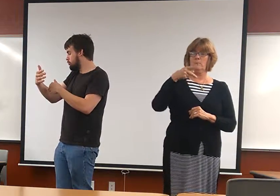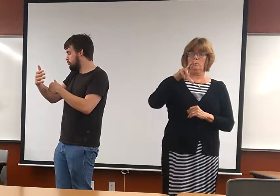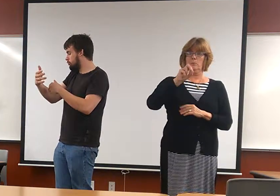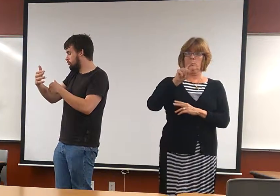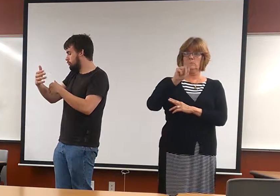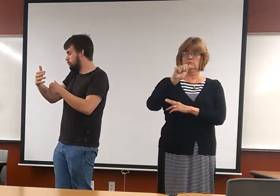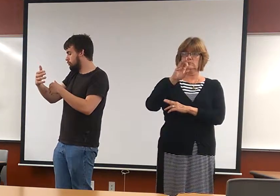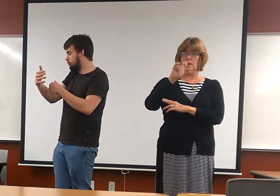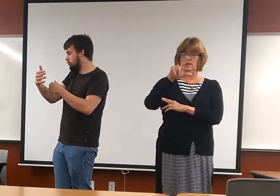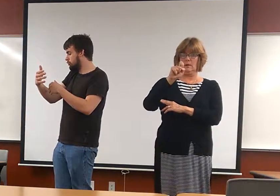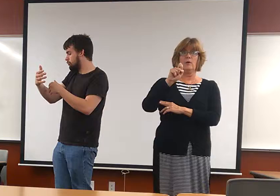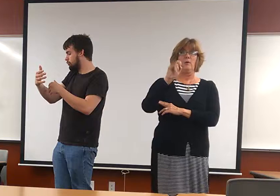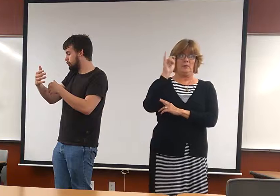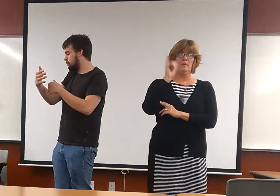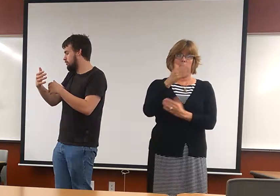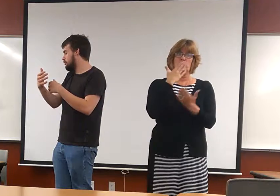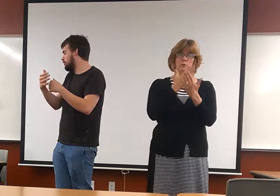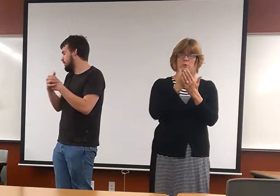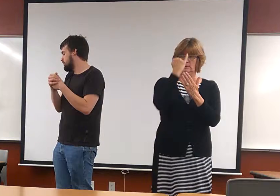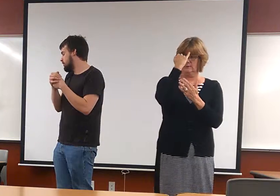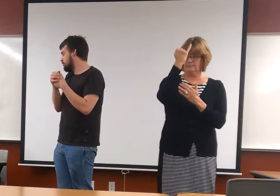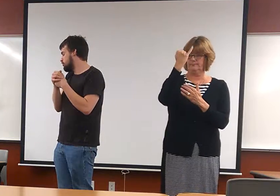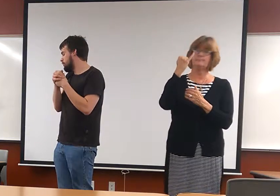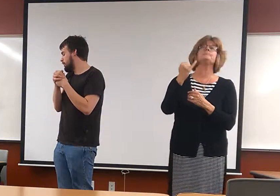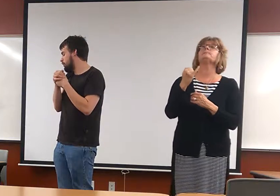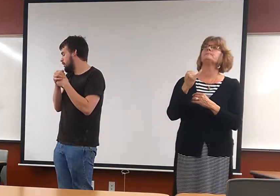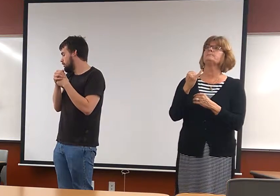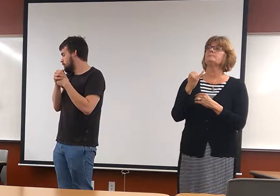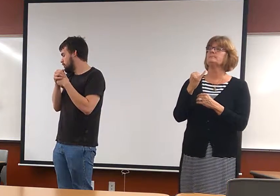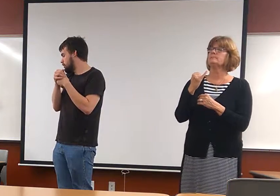interpreting comes in. This is where tactile interpreting comes in.